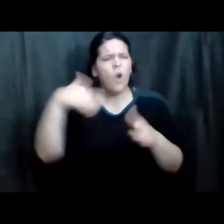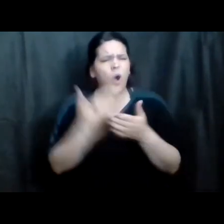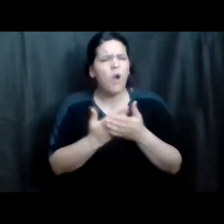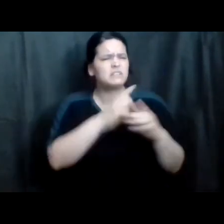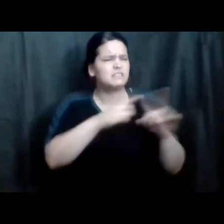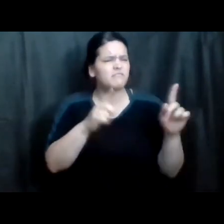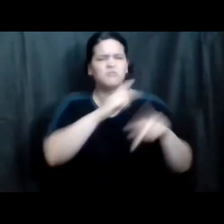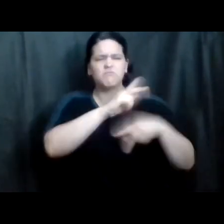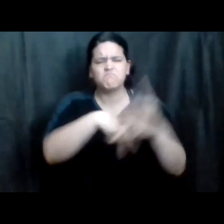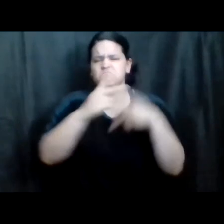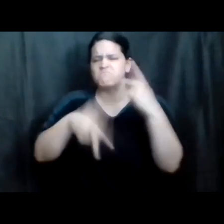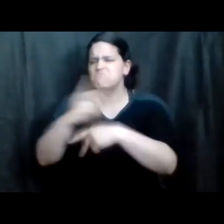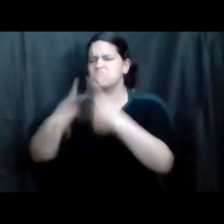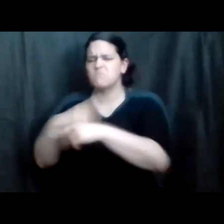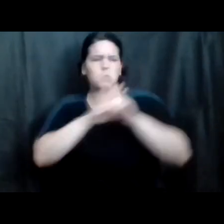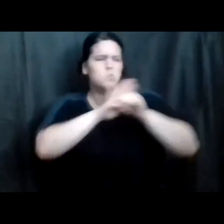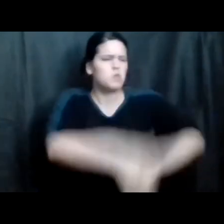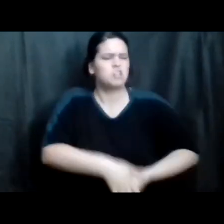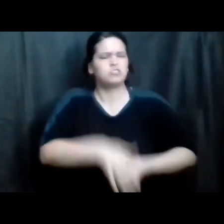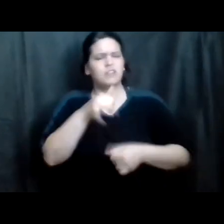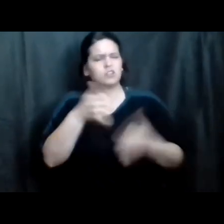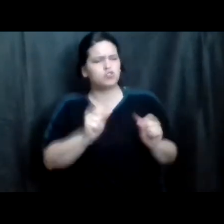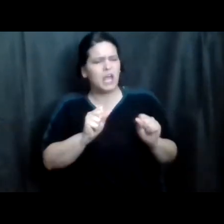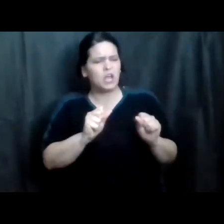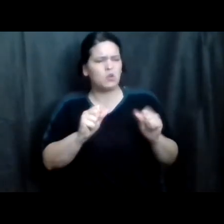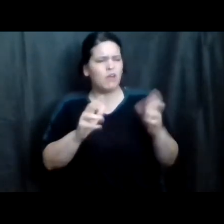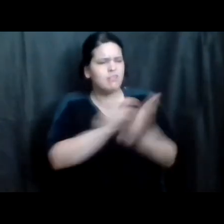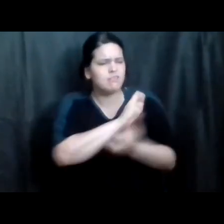to erode that strength.